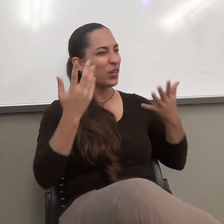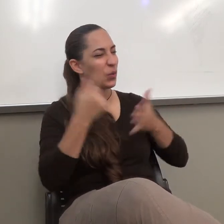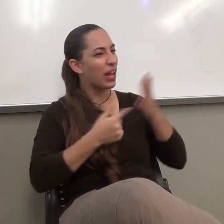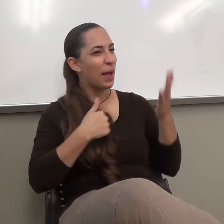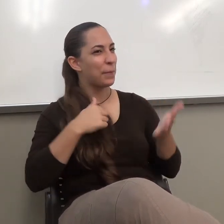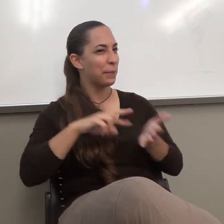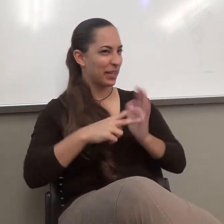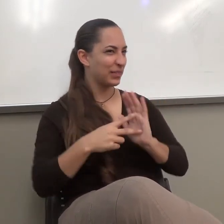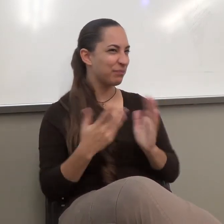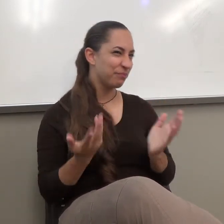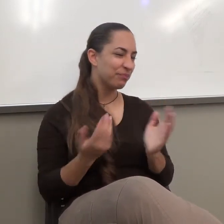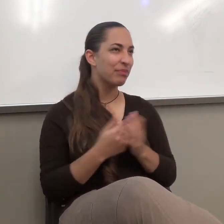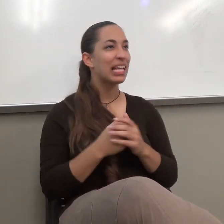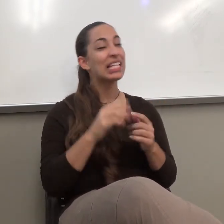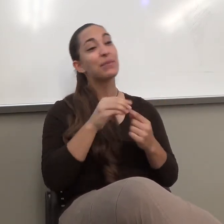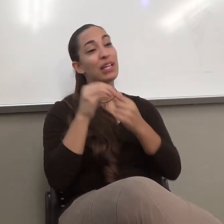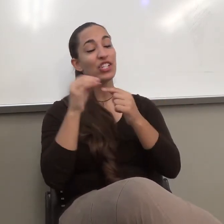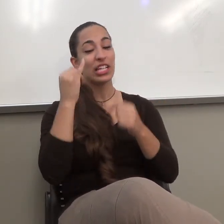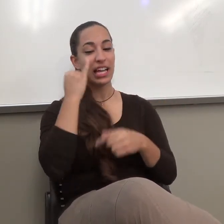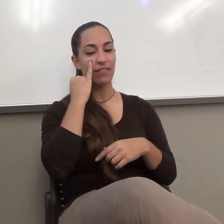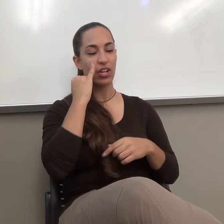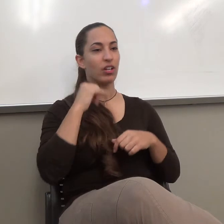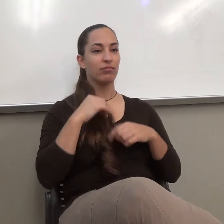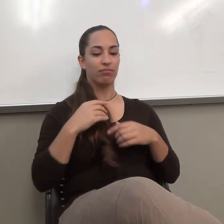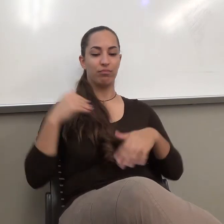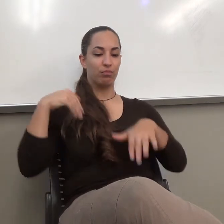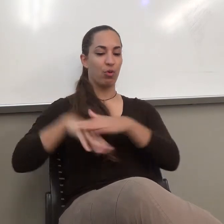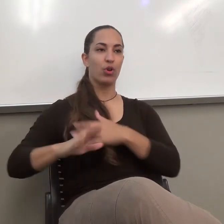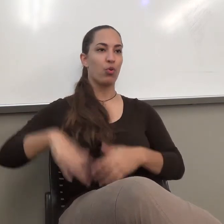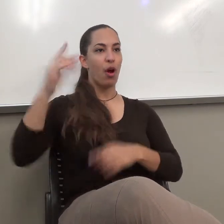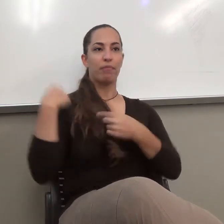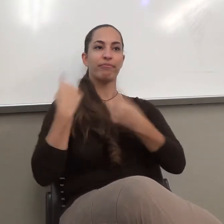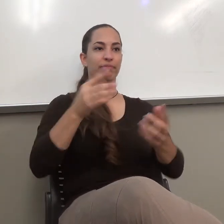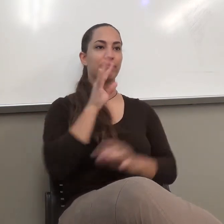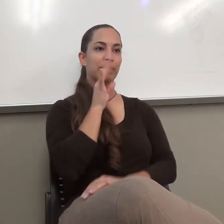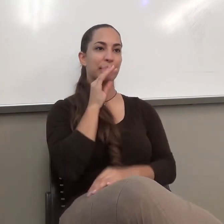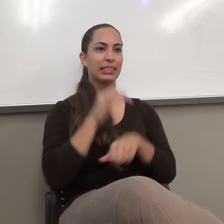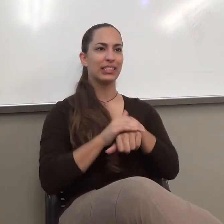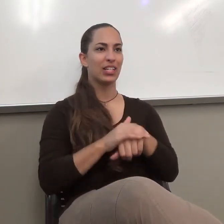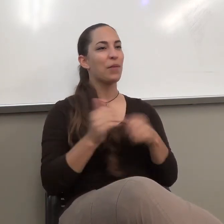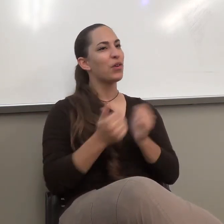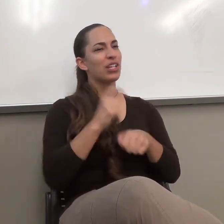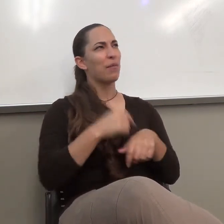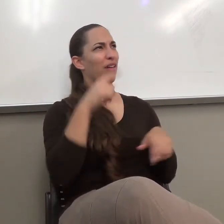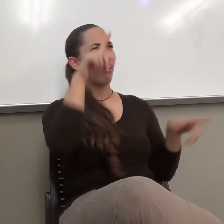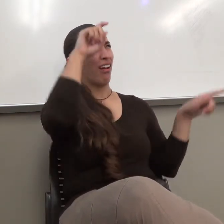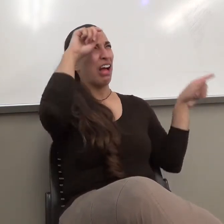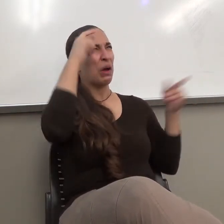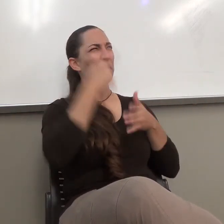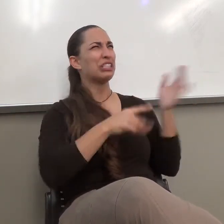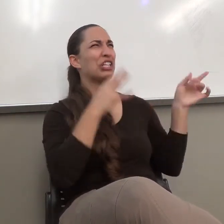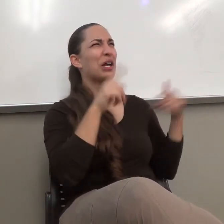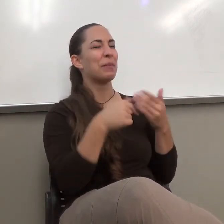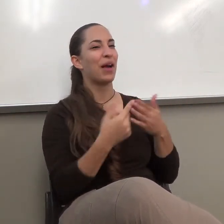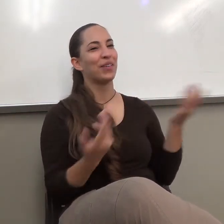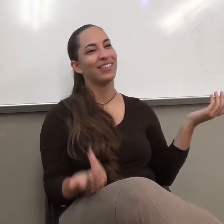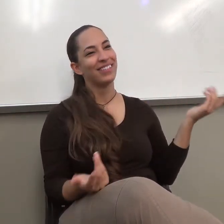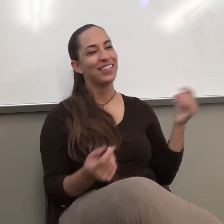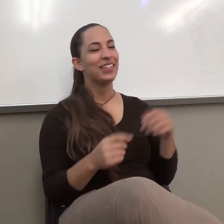Especially with native English speakers, this is always like, what is she talking about? Okay, I'm going to draw a little chart up